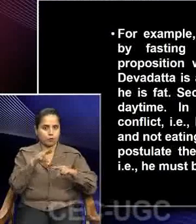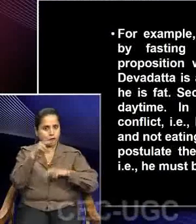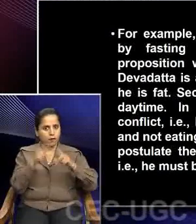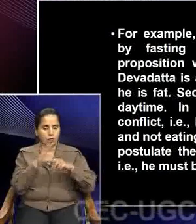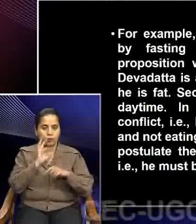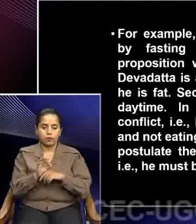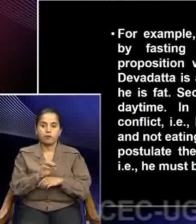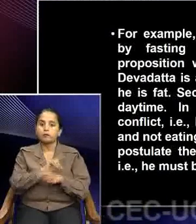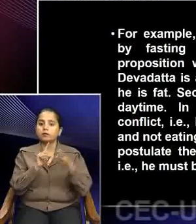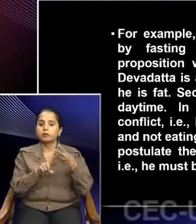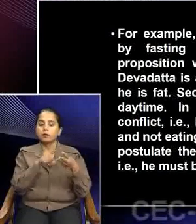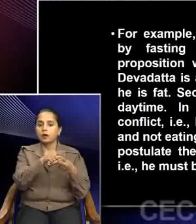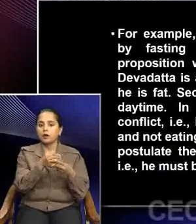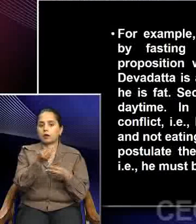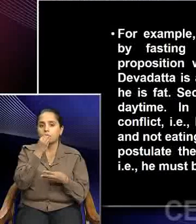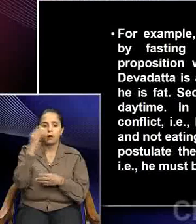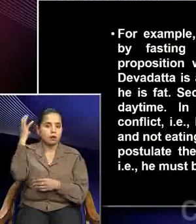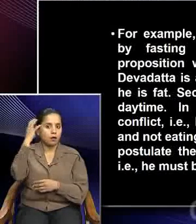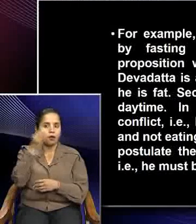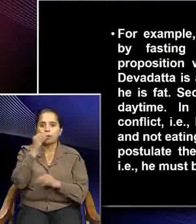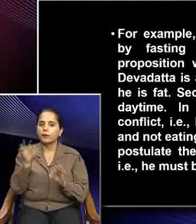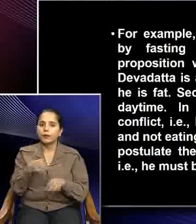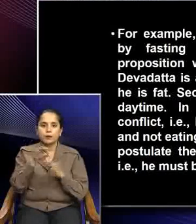Second, he is not eating in the daytime.